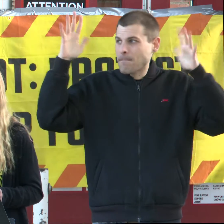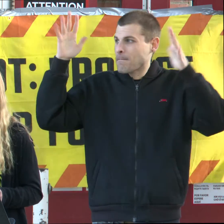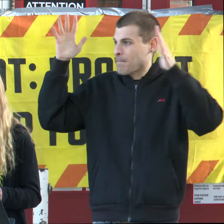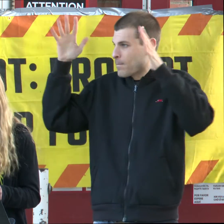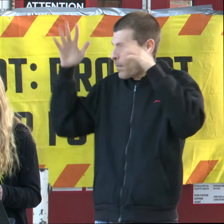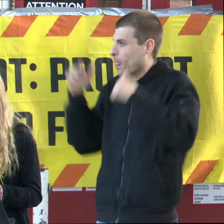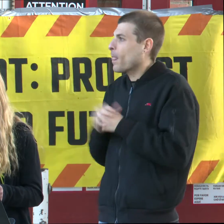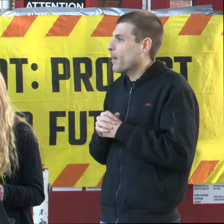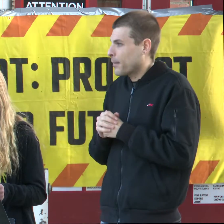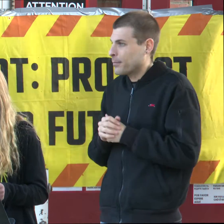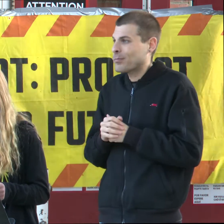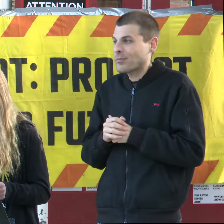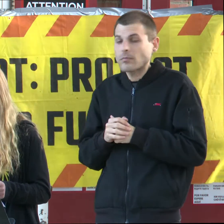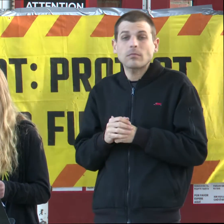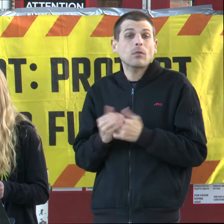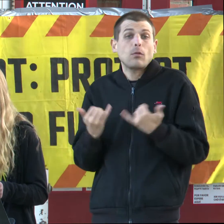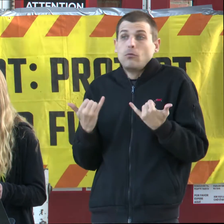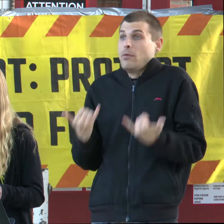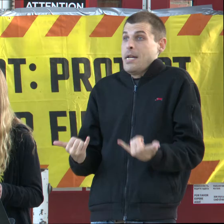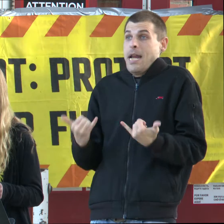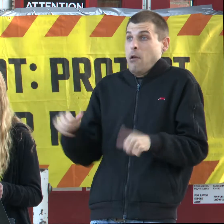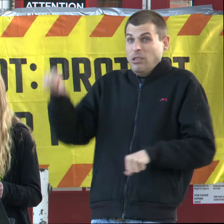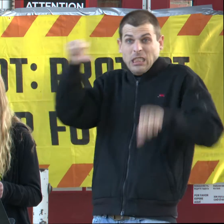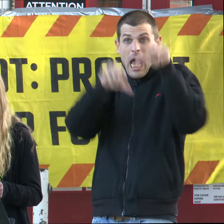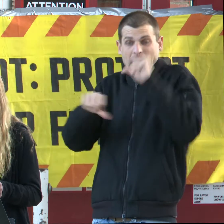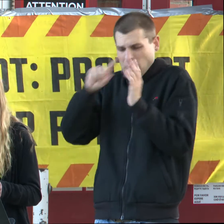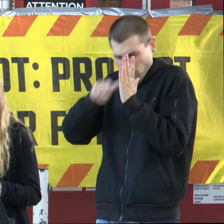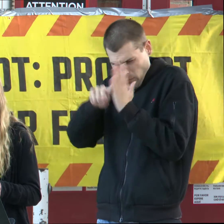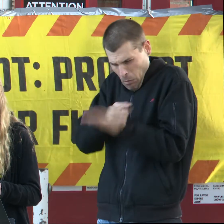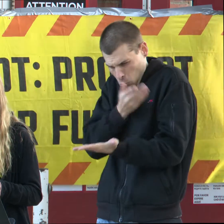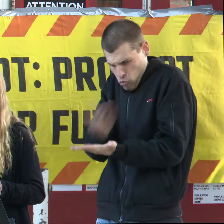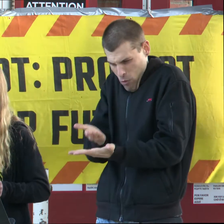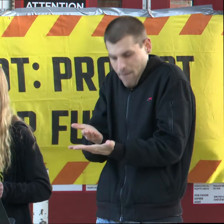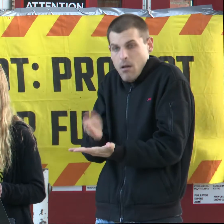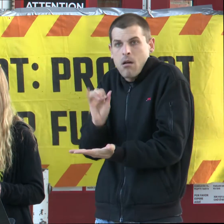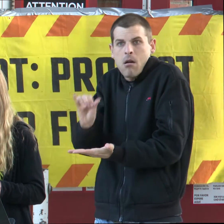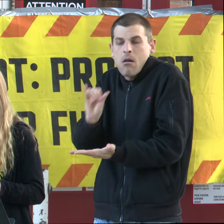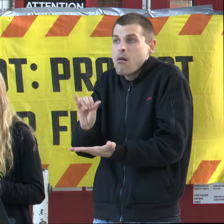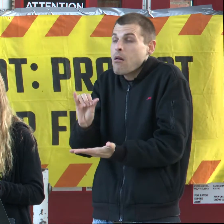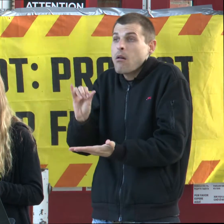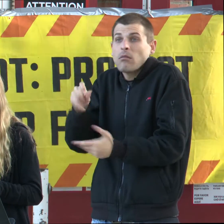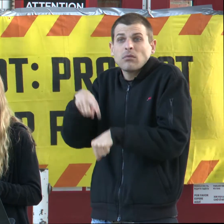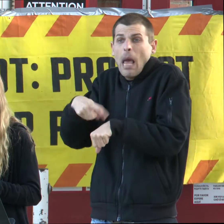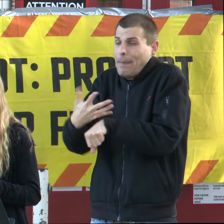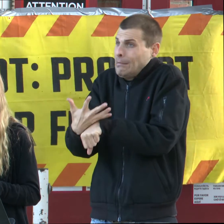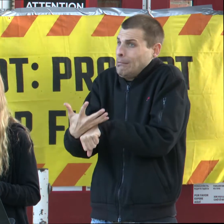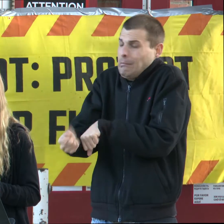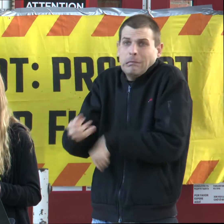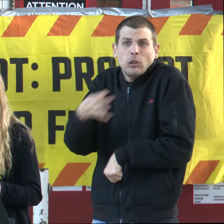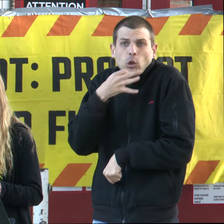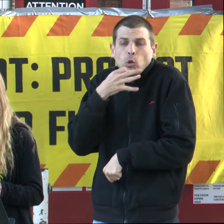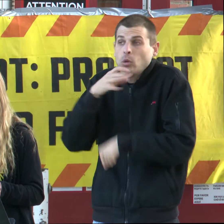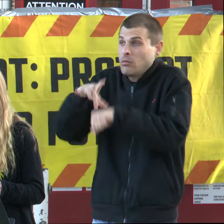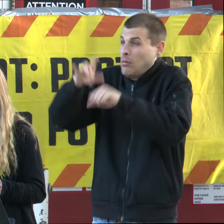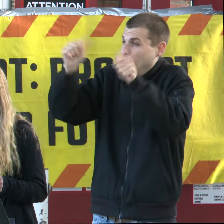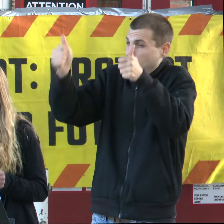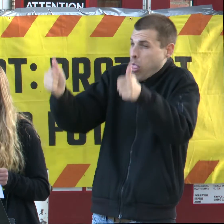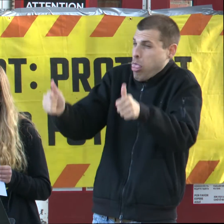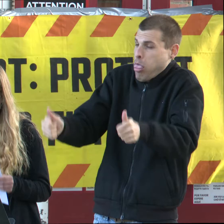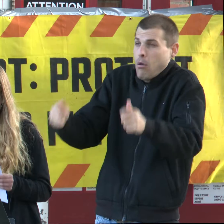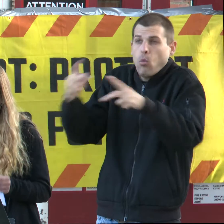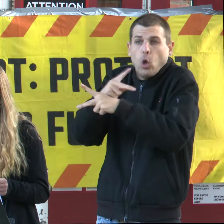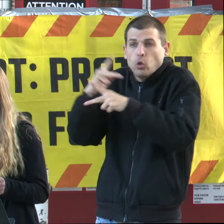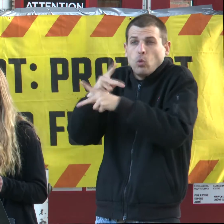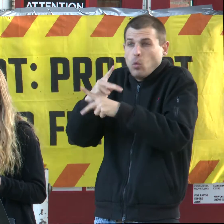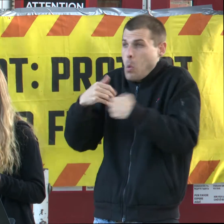The current best available science says that we have less than 10 years to take serious action against climate change. We